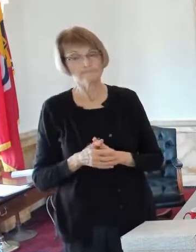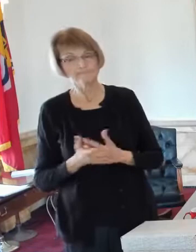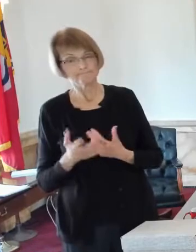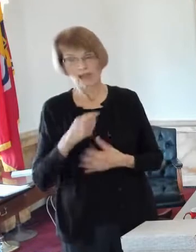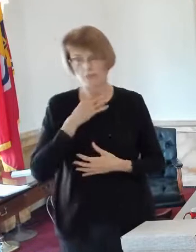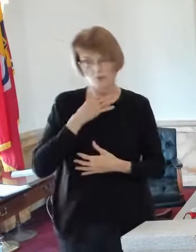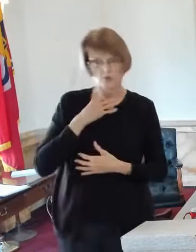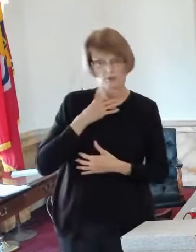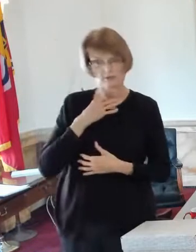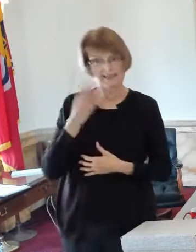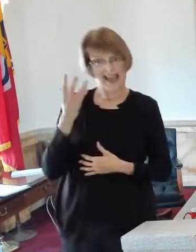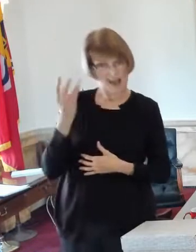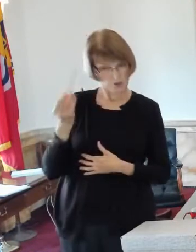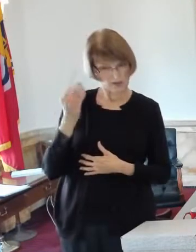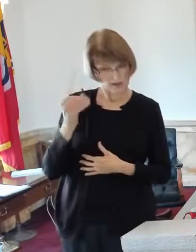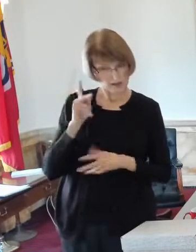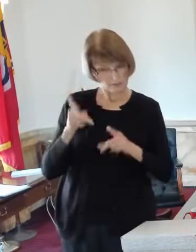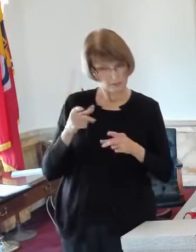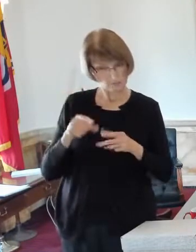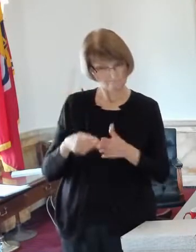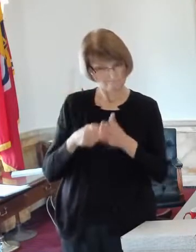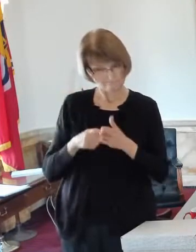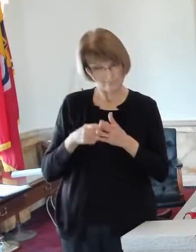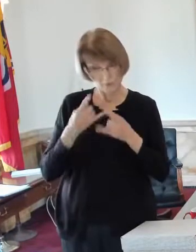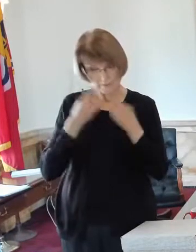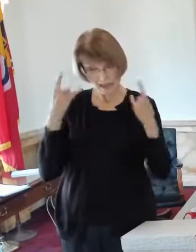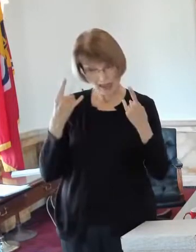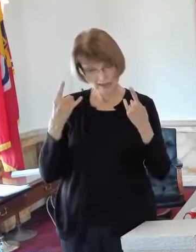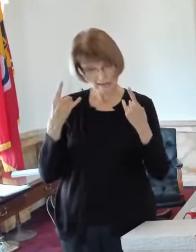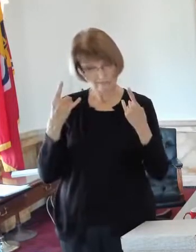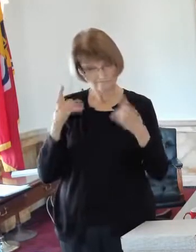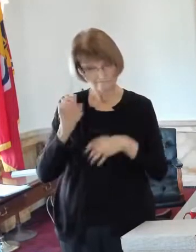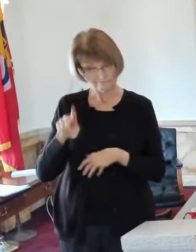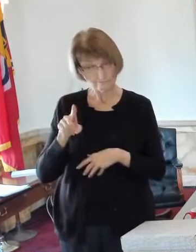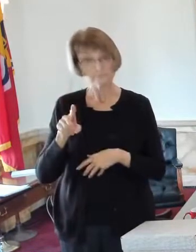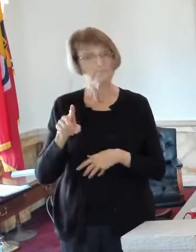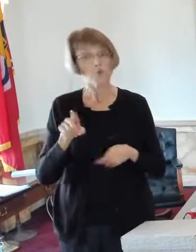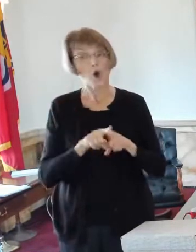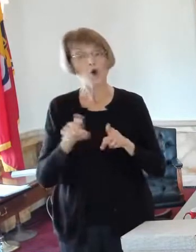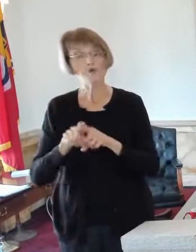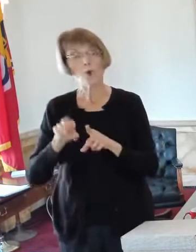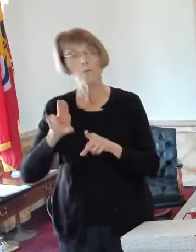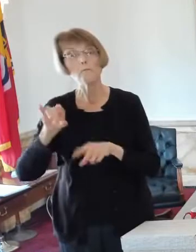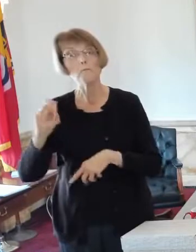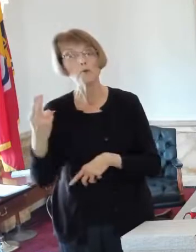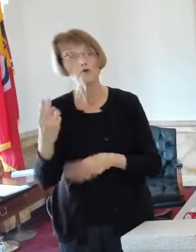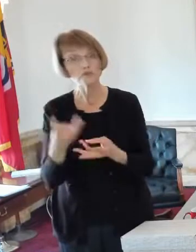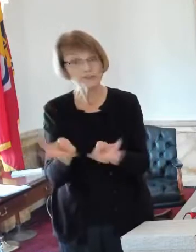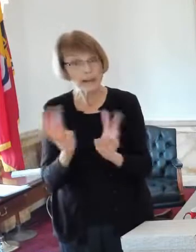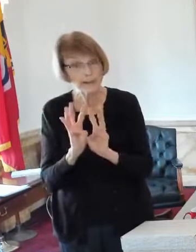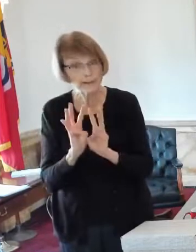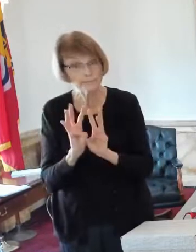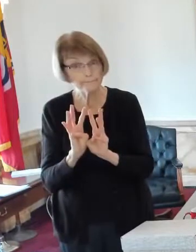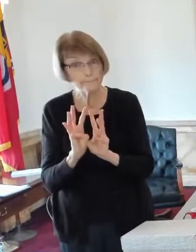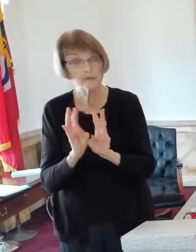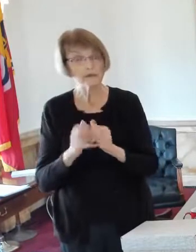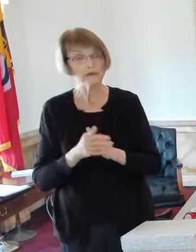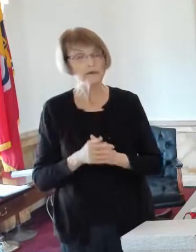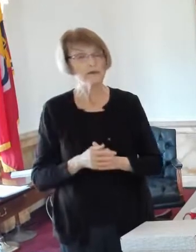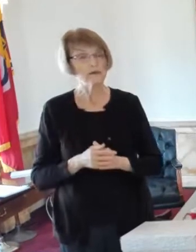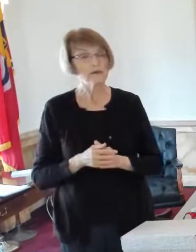wear masks outside? What about at Busch Stadium? So at Busch Stadium, is